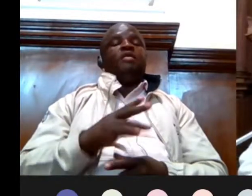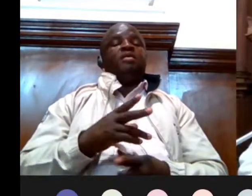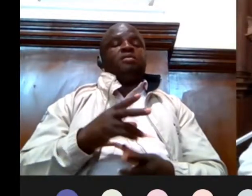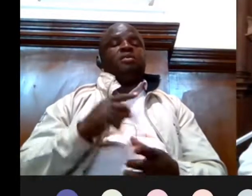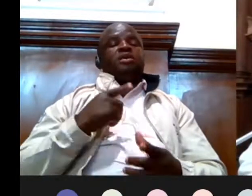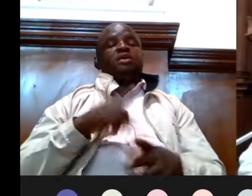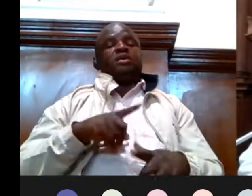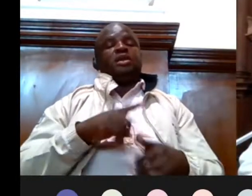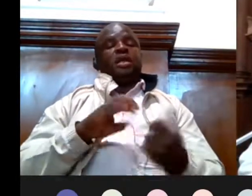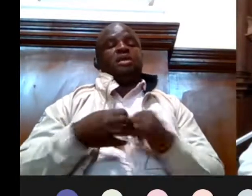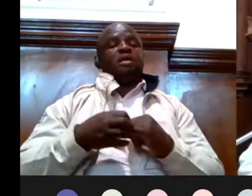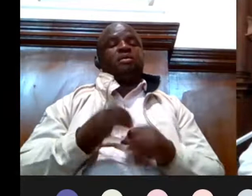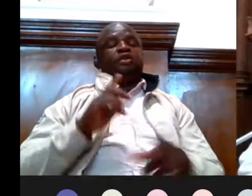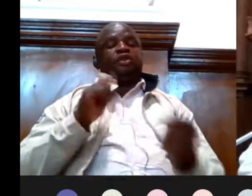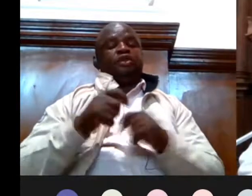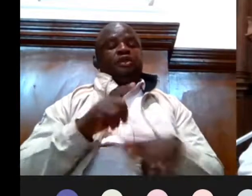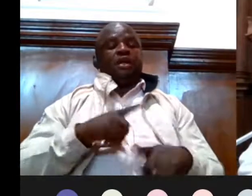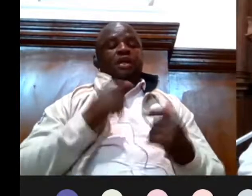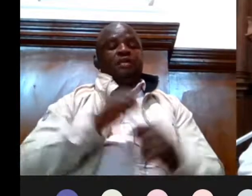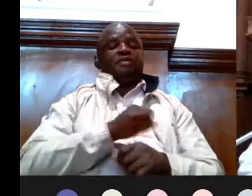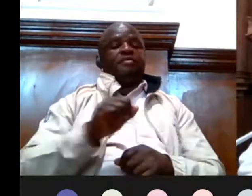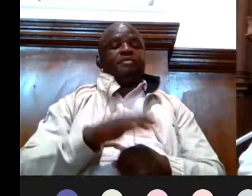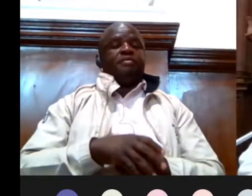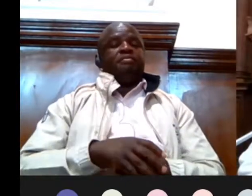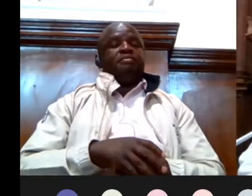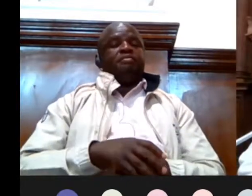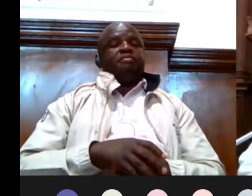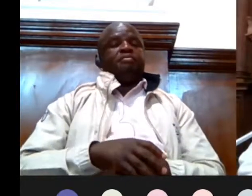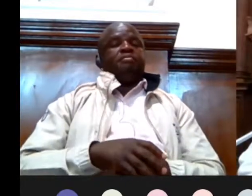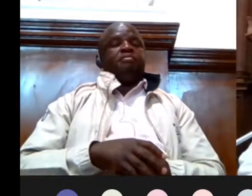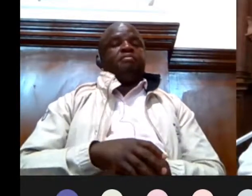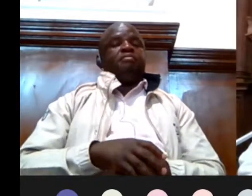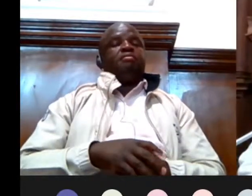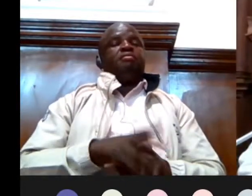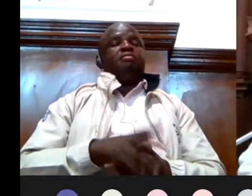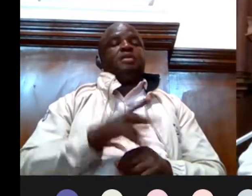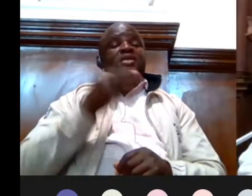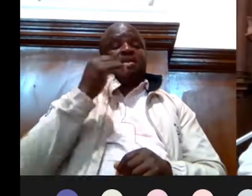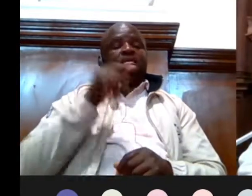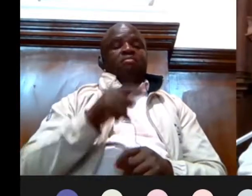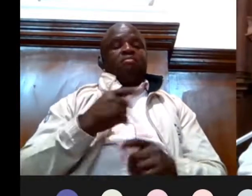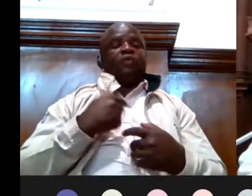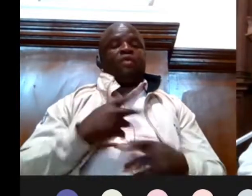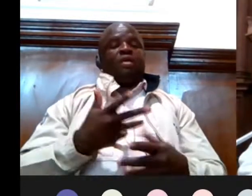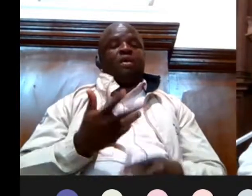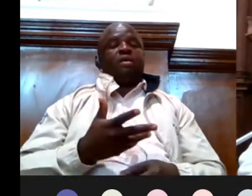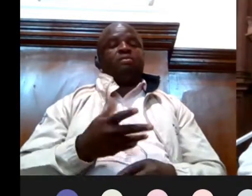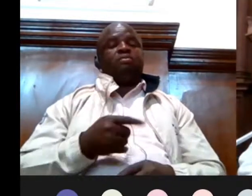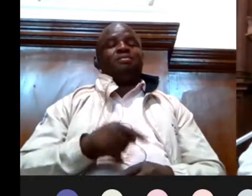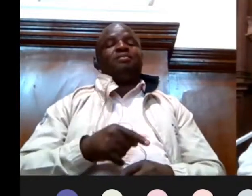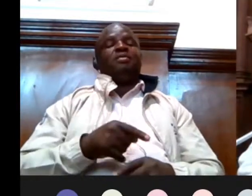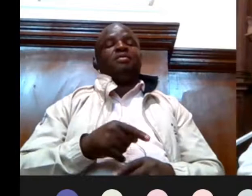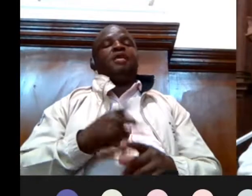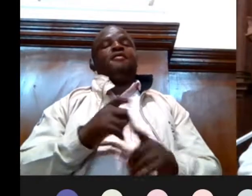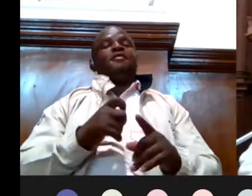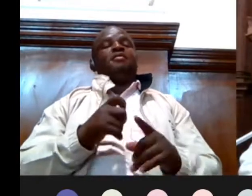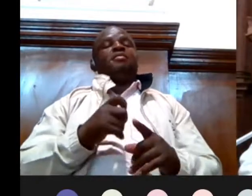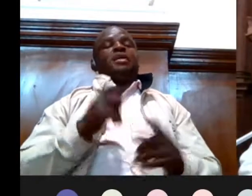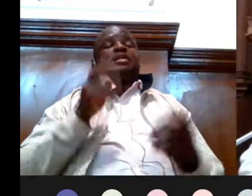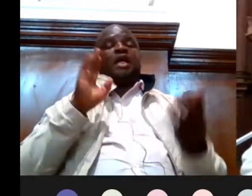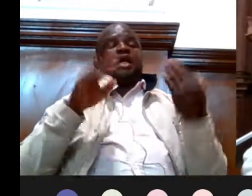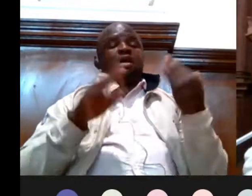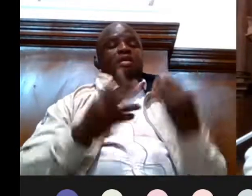maphelo a bona a fetowe. Ha e qale moo taba ena e tloha baneng